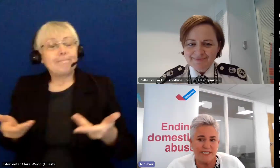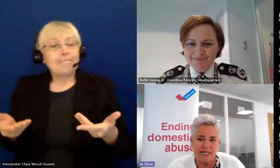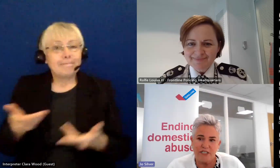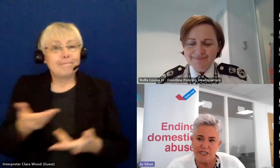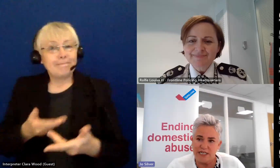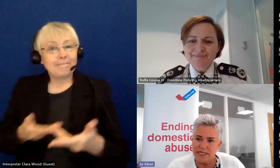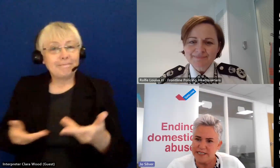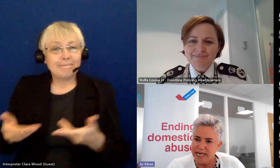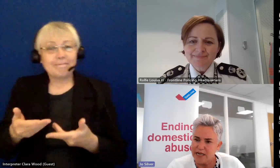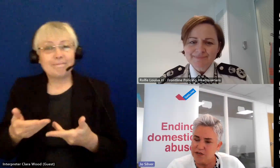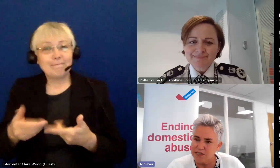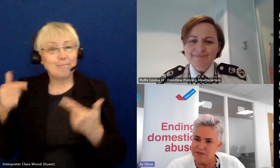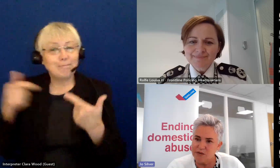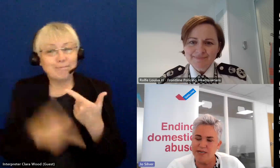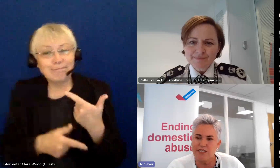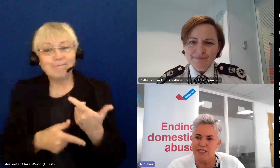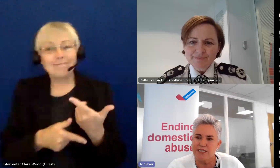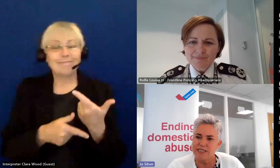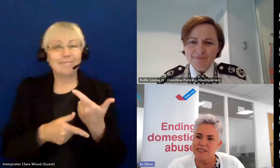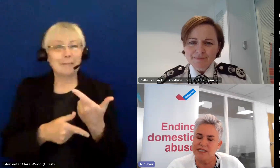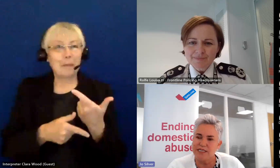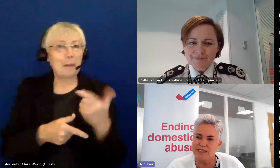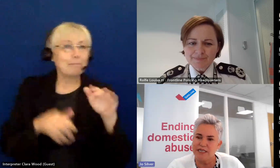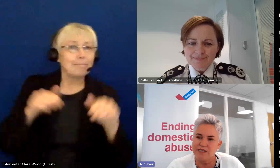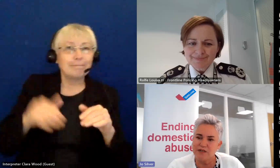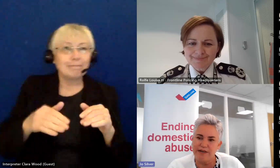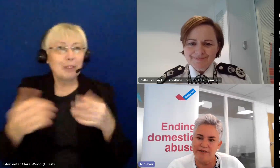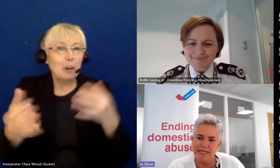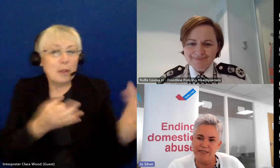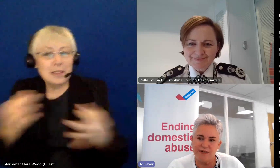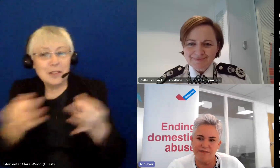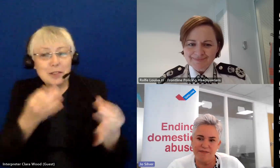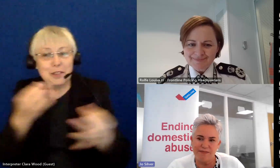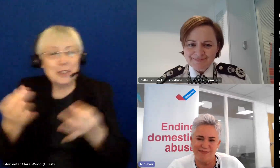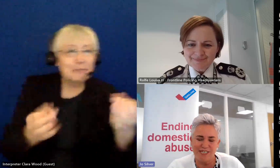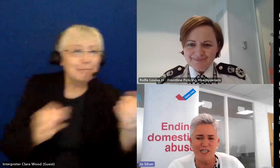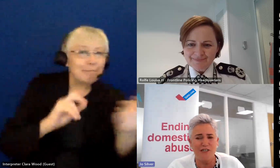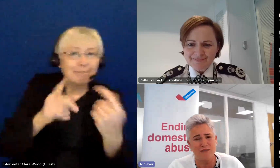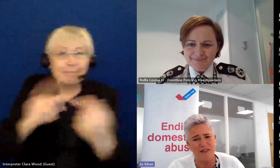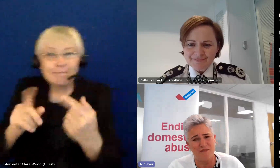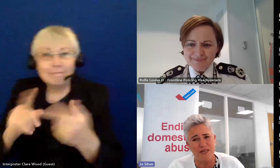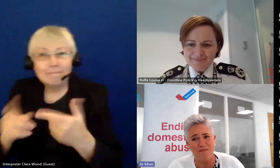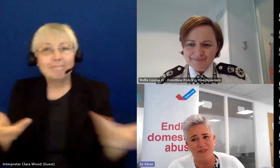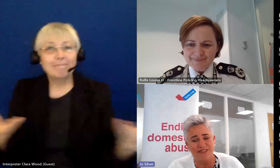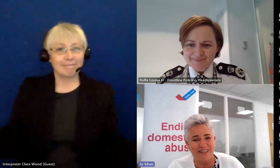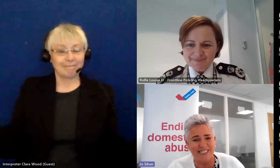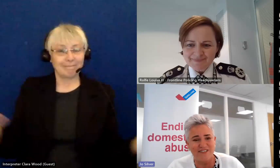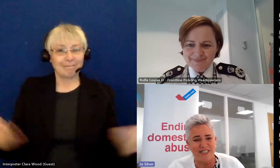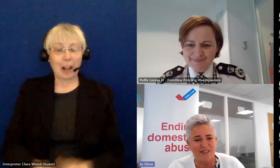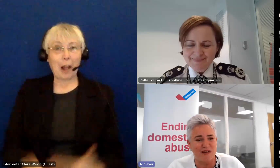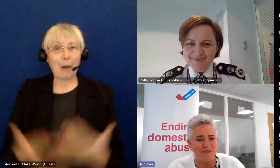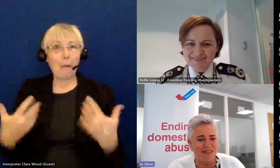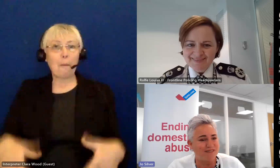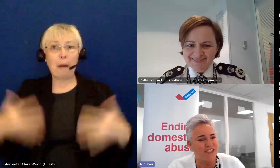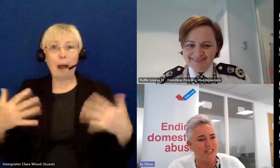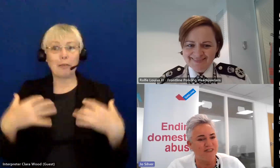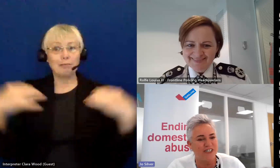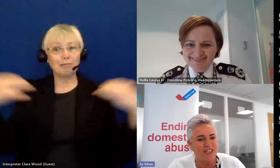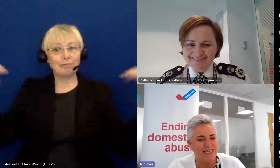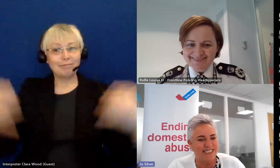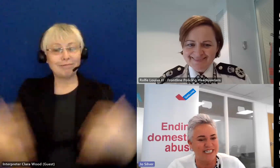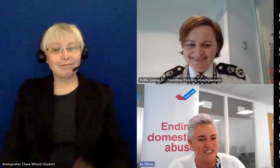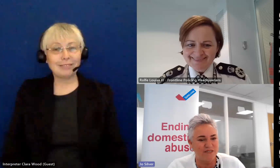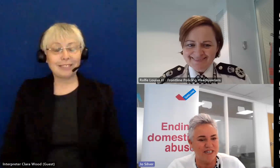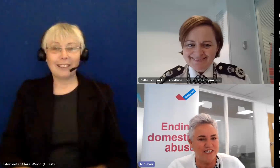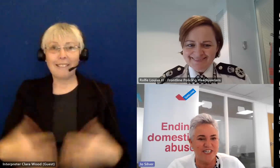good conversation and take lots of questions and queries from the huge amount of people that are entering the webinar. Don't